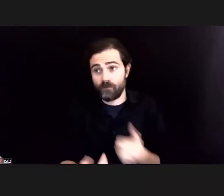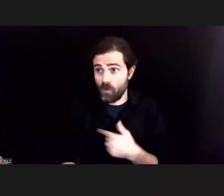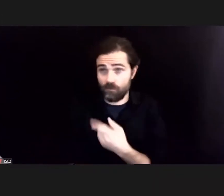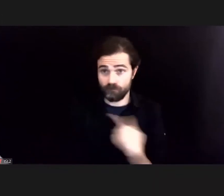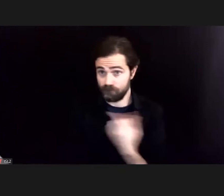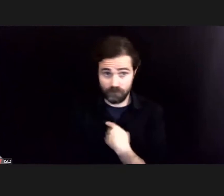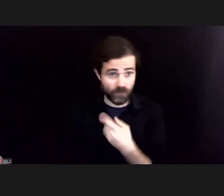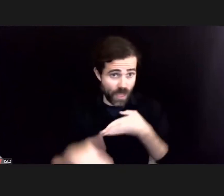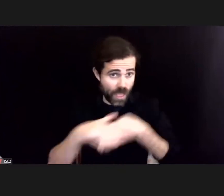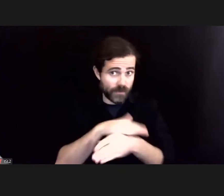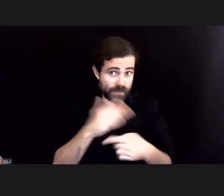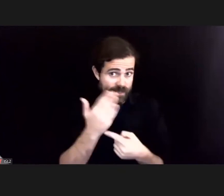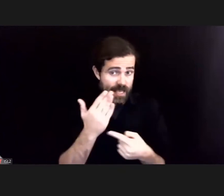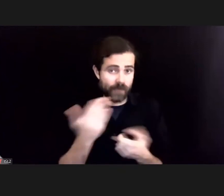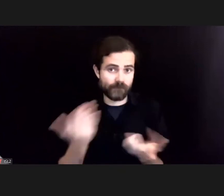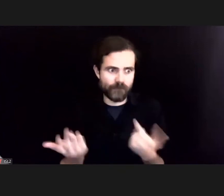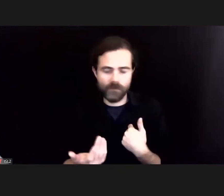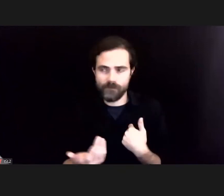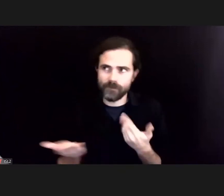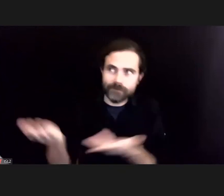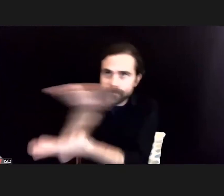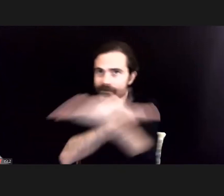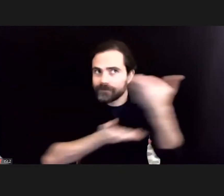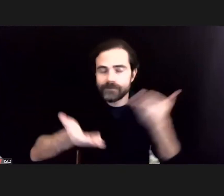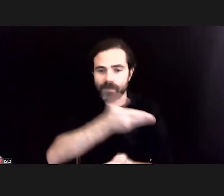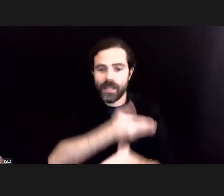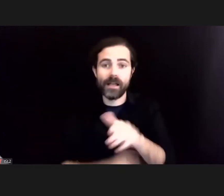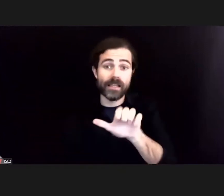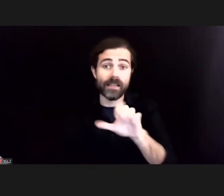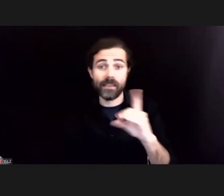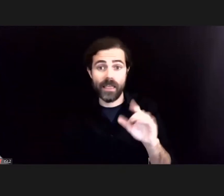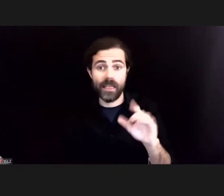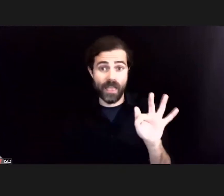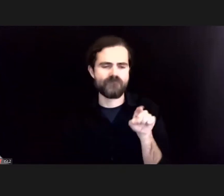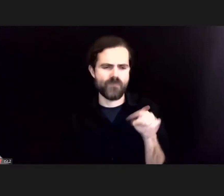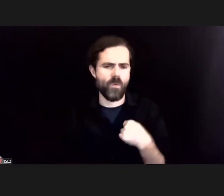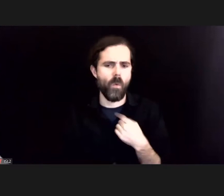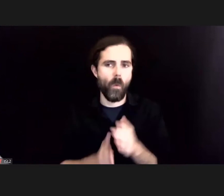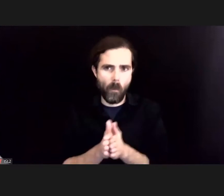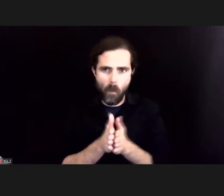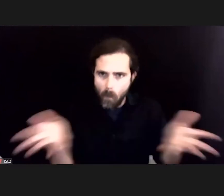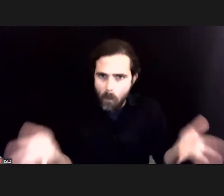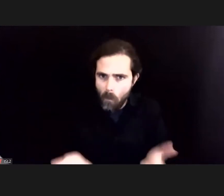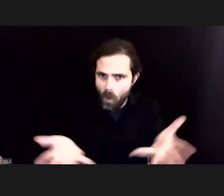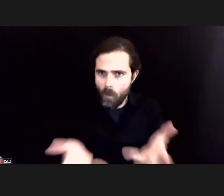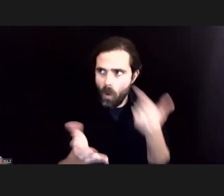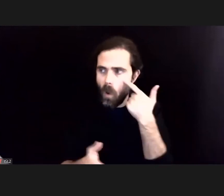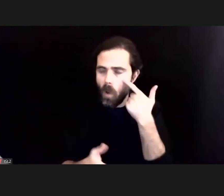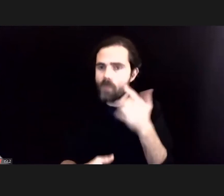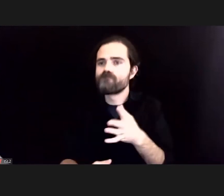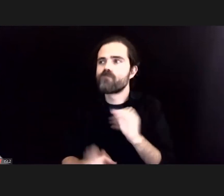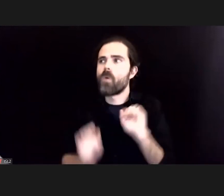accessibility tech that we will, from EDF, we will promote. So the possibility to search and find